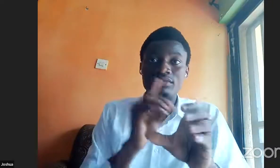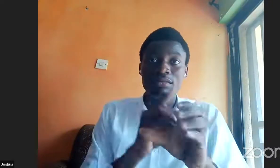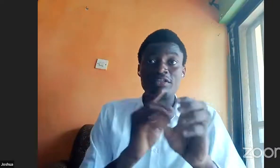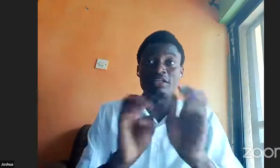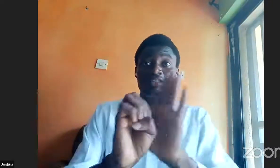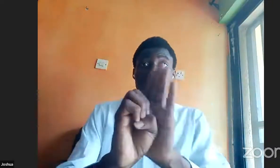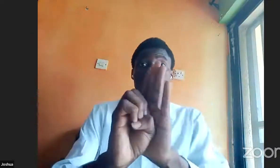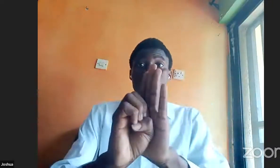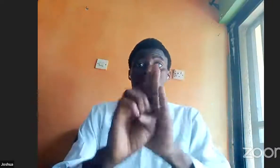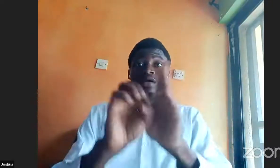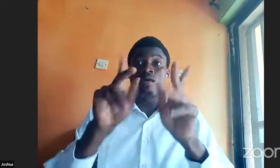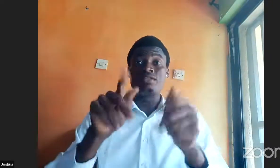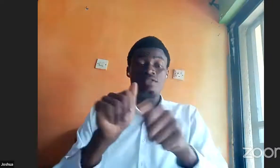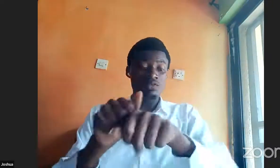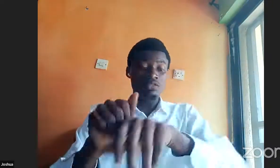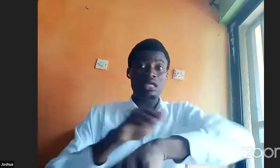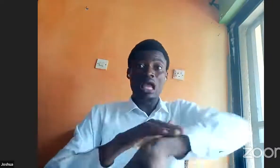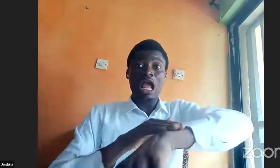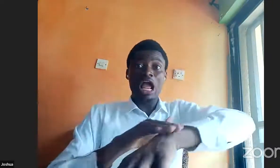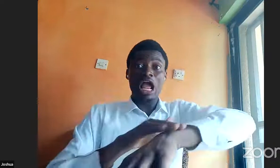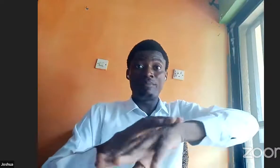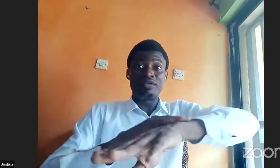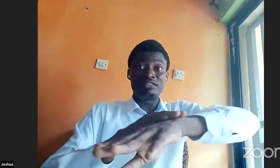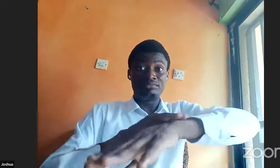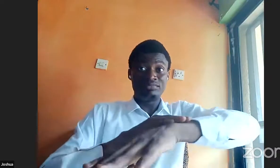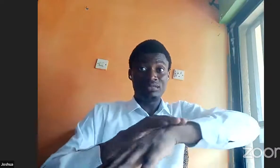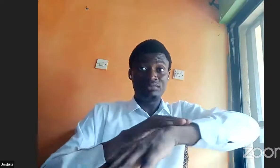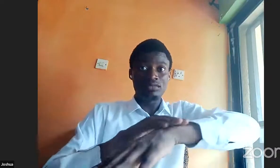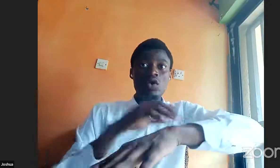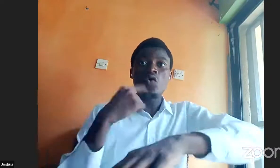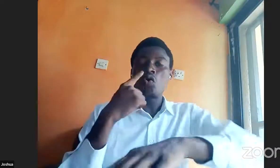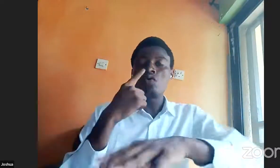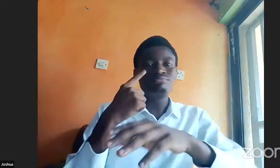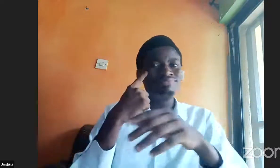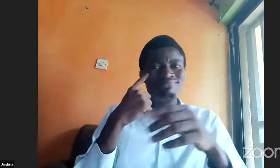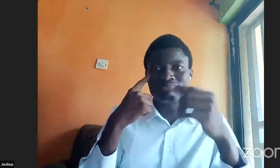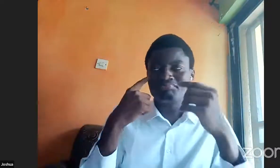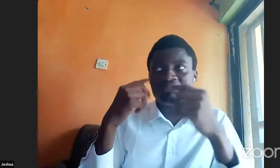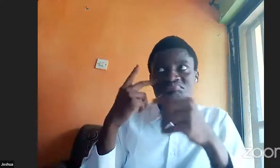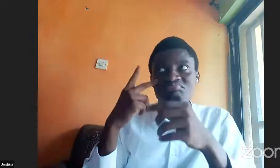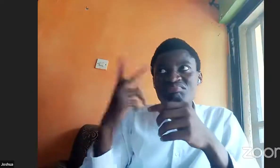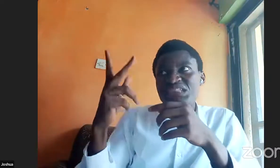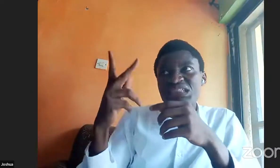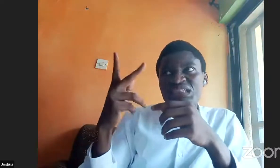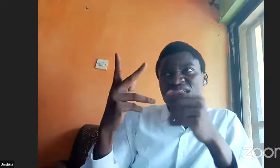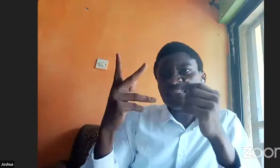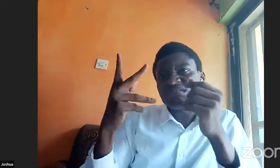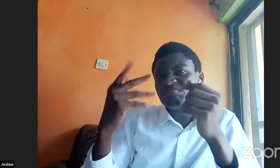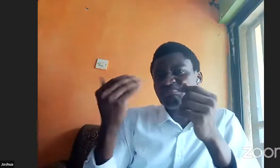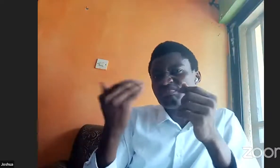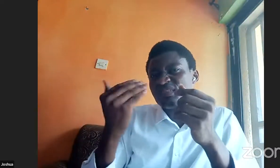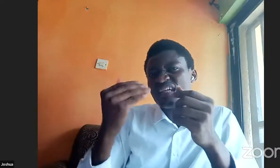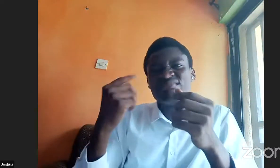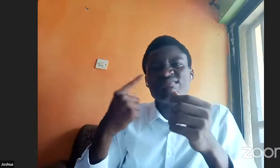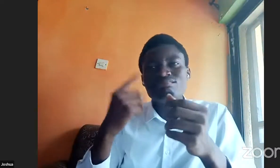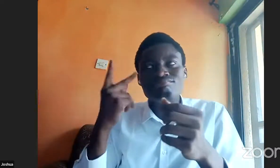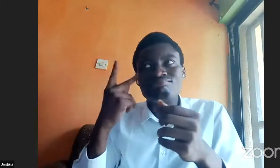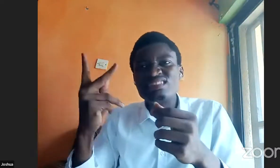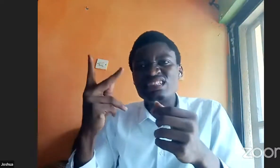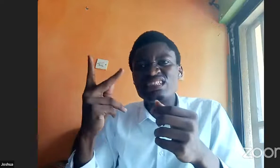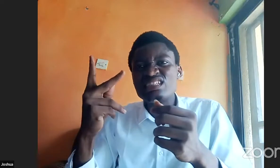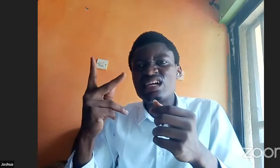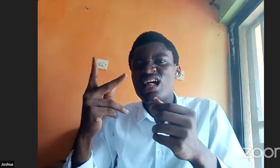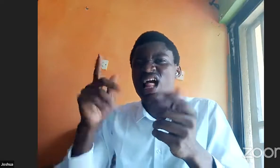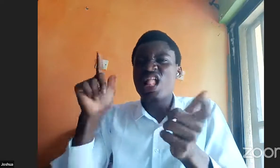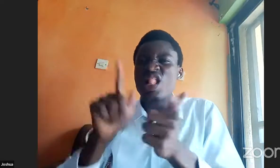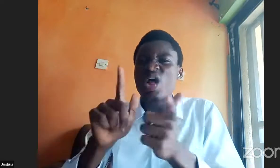also bad, or the person can see, but then should require some form of